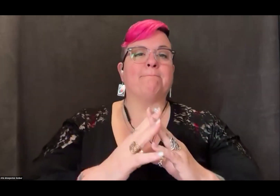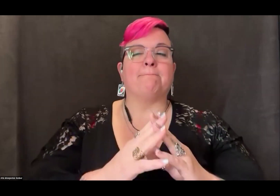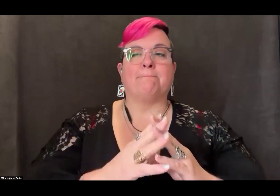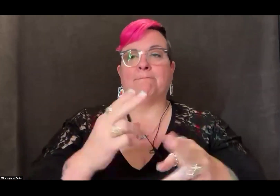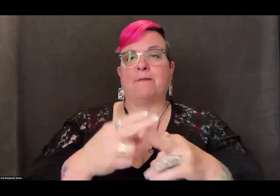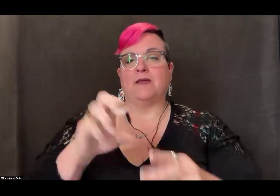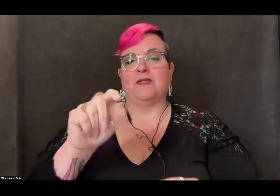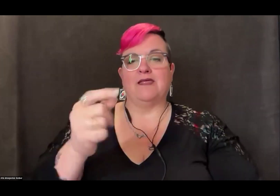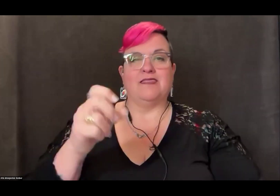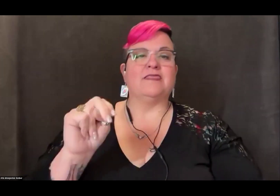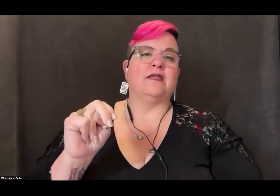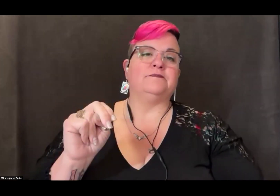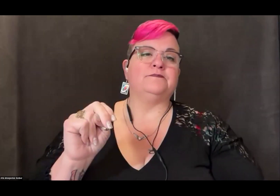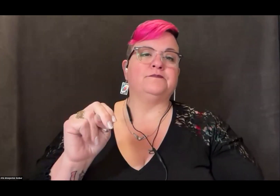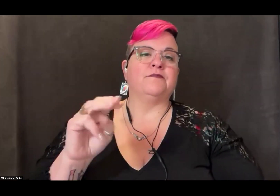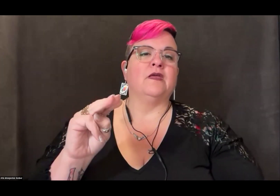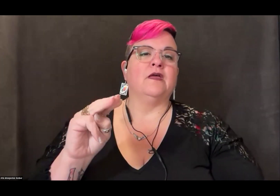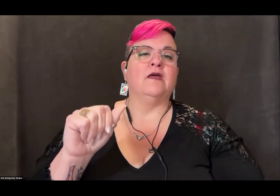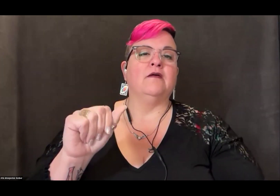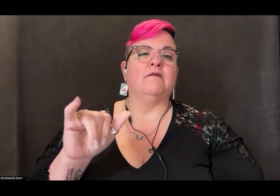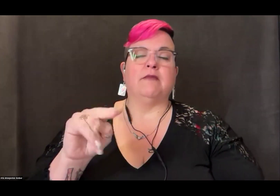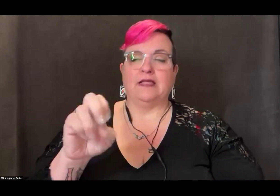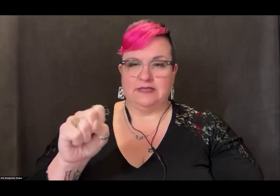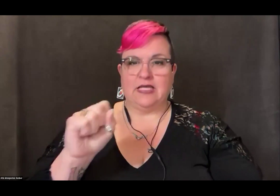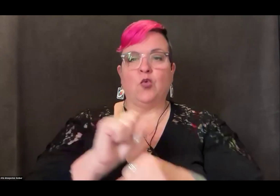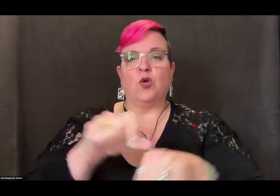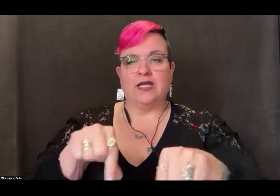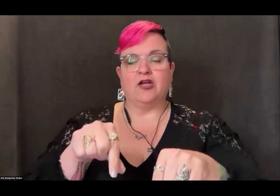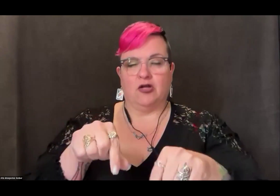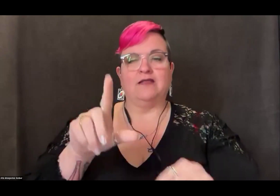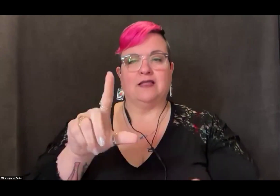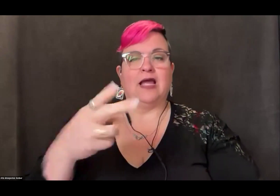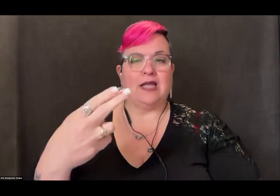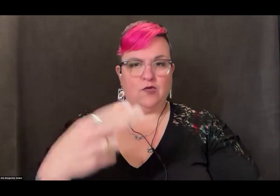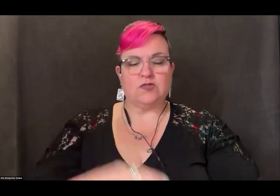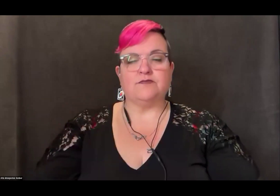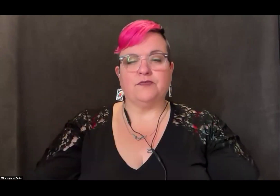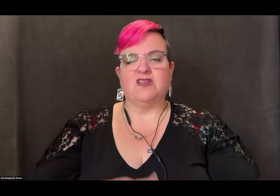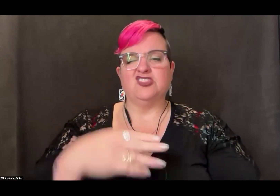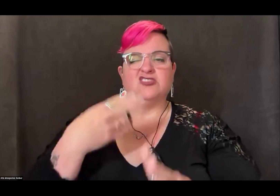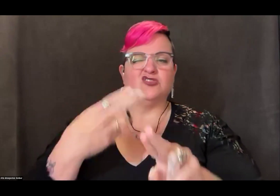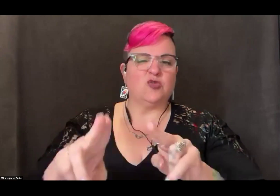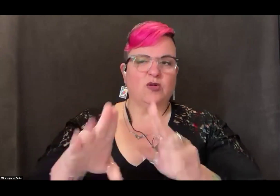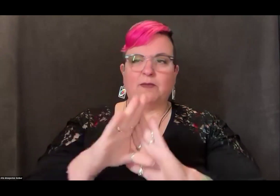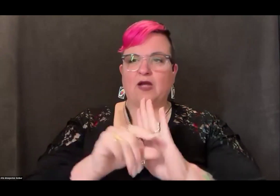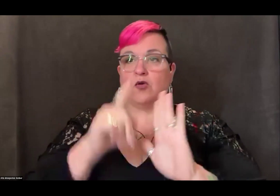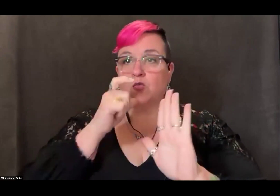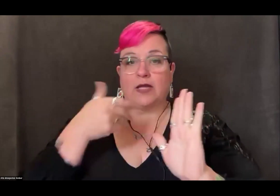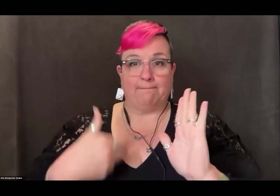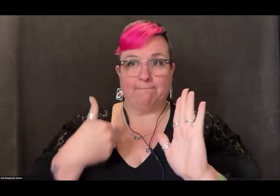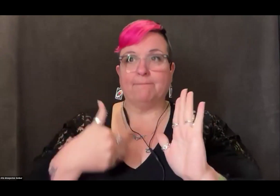My name is Ethan Mangs. I work here at the Lighthouse. Just to give you a little brief background of who I am and what